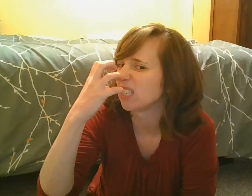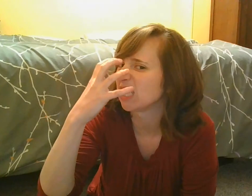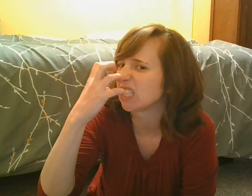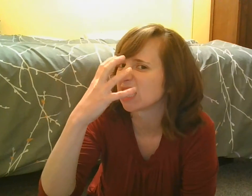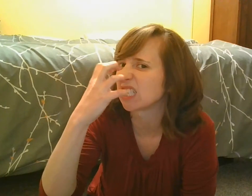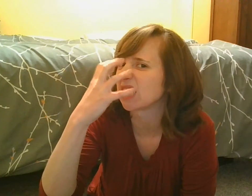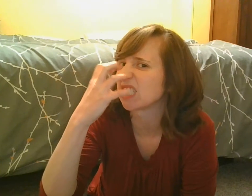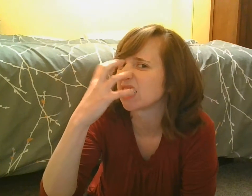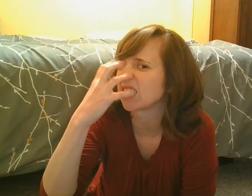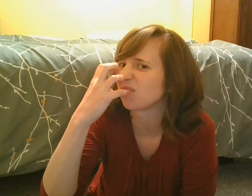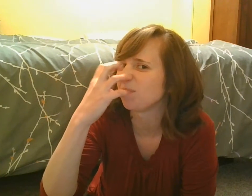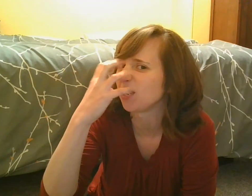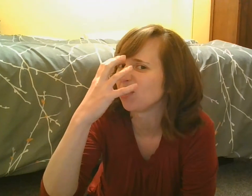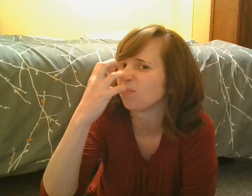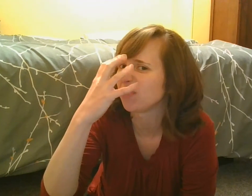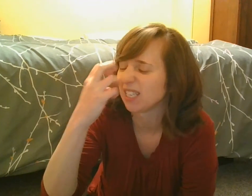grumpy, grumpy.